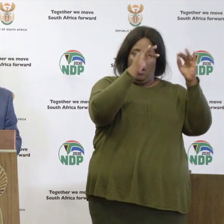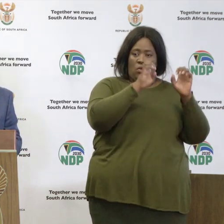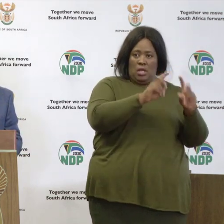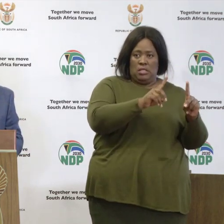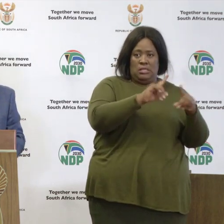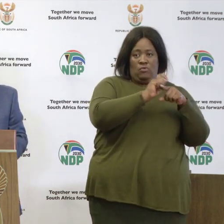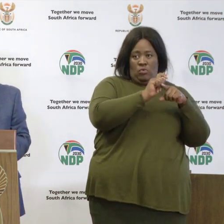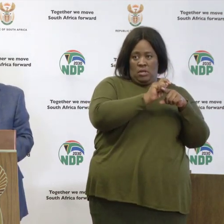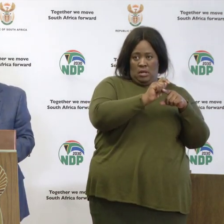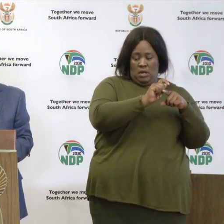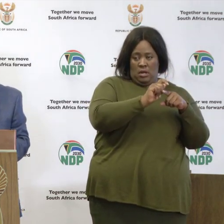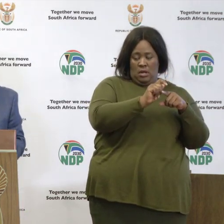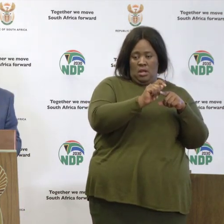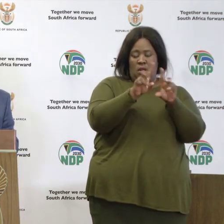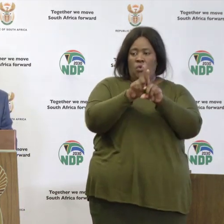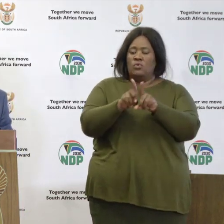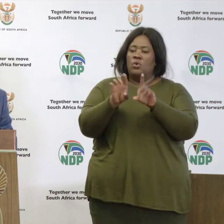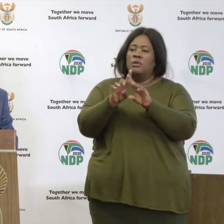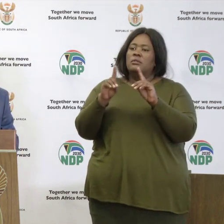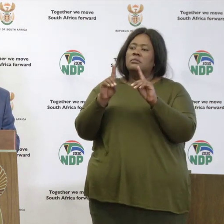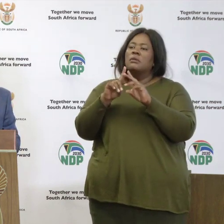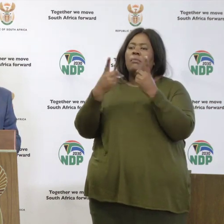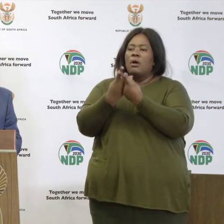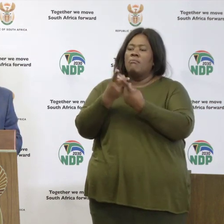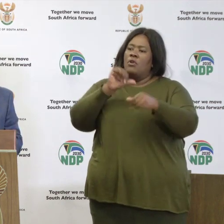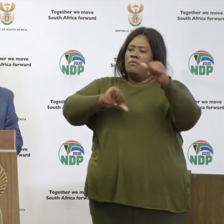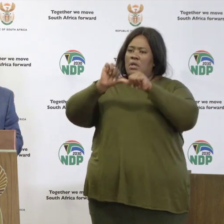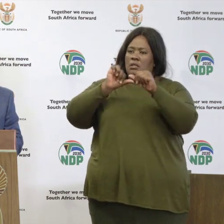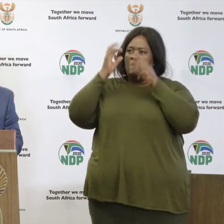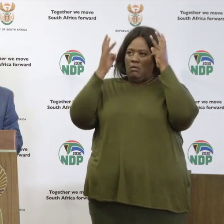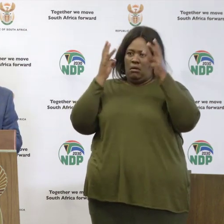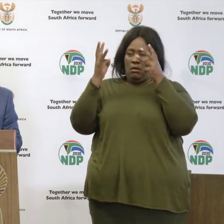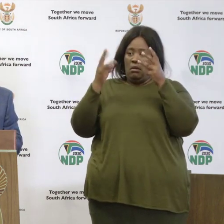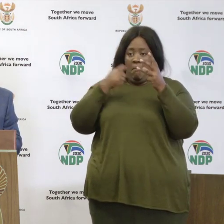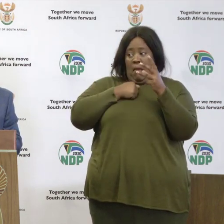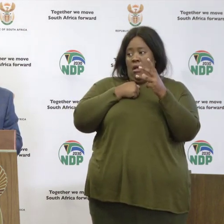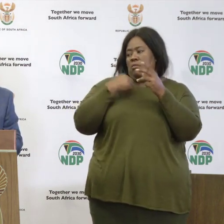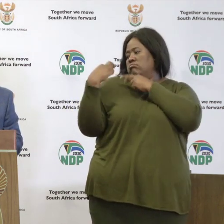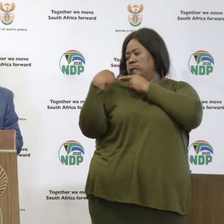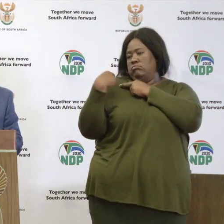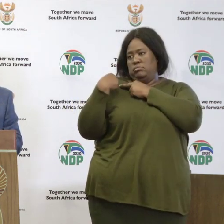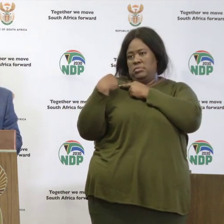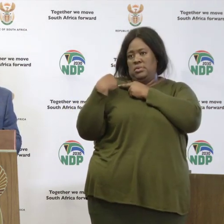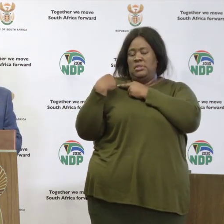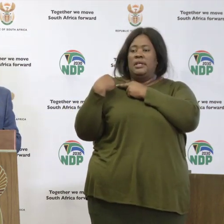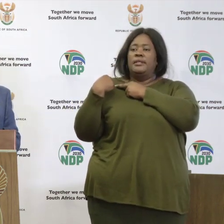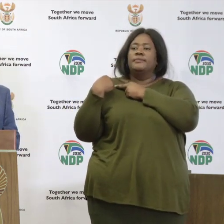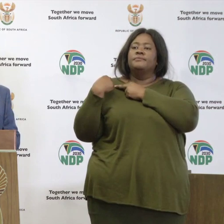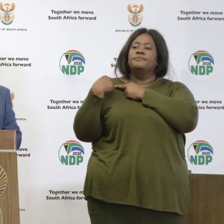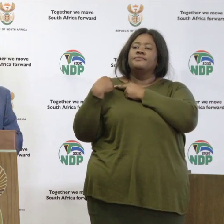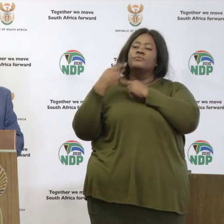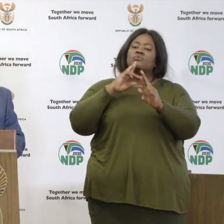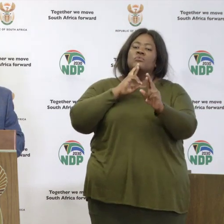and Training and the Department of Science and Innovation, which are my responsibilities, in response